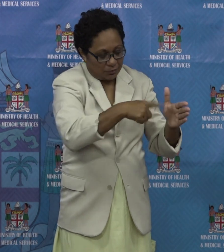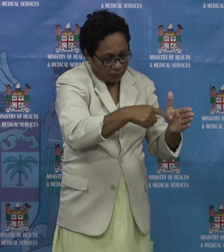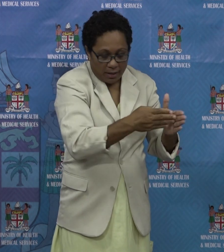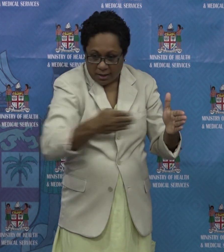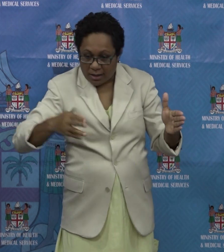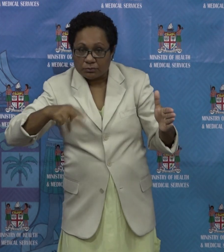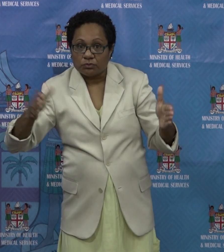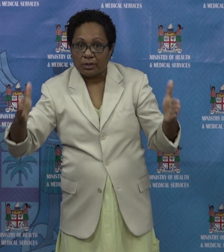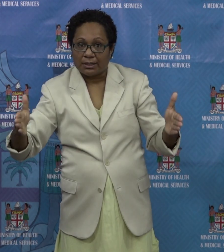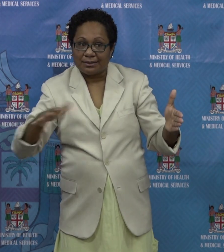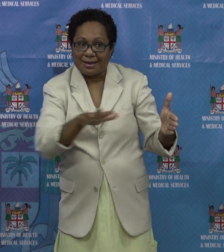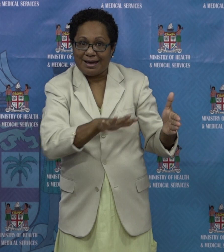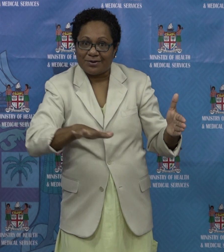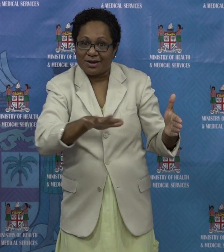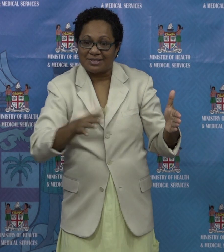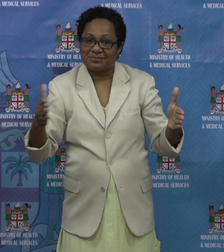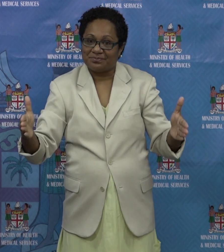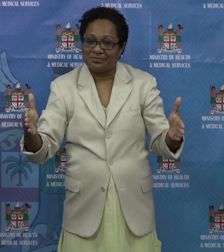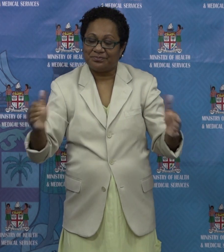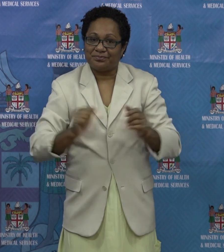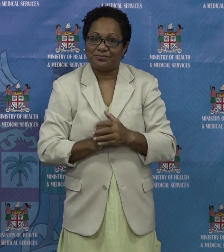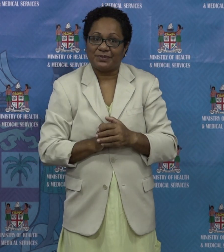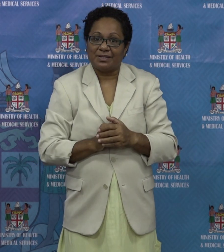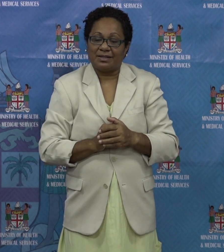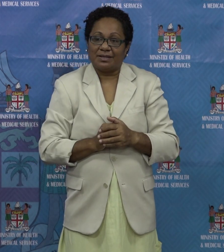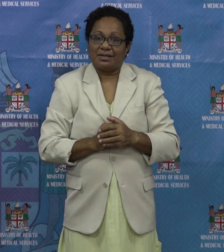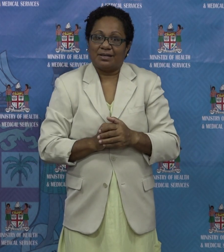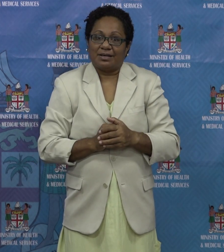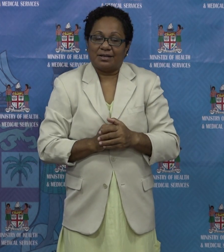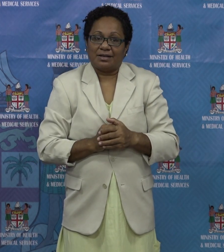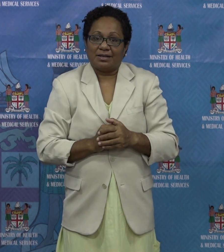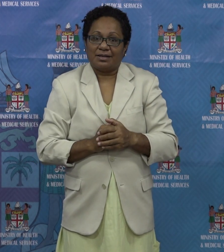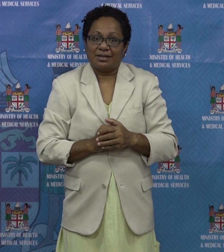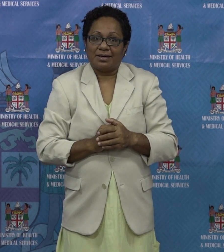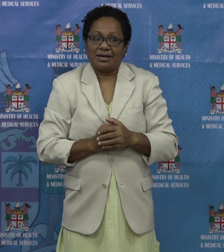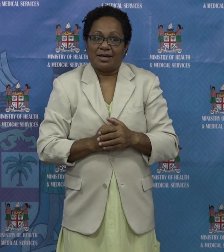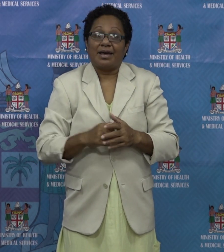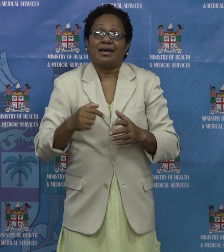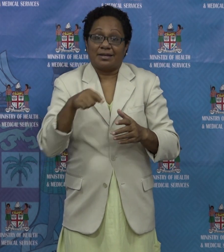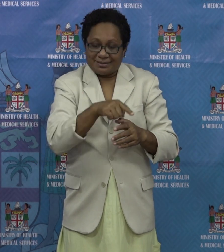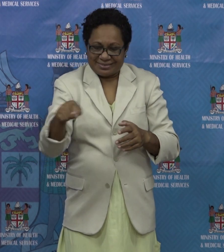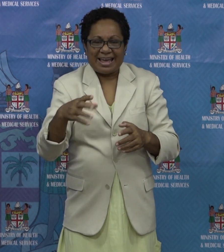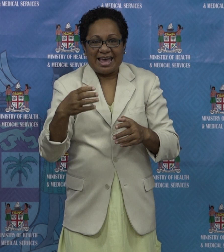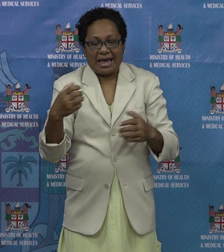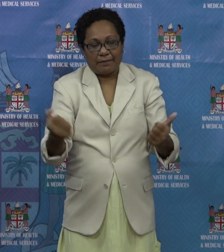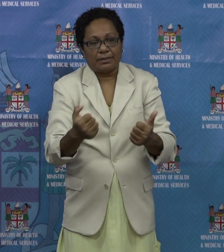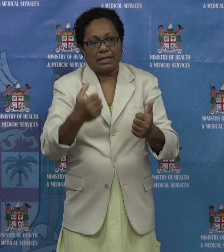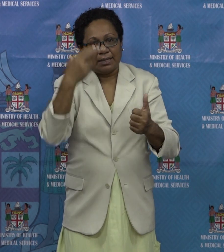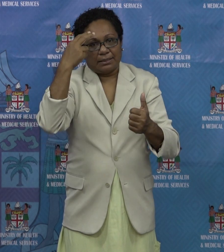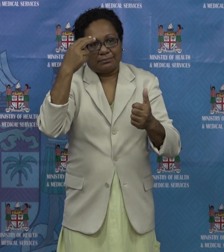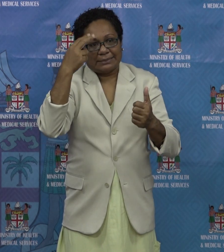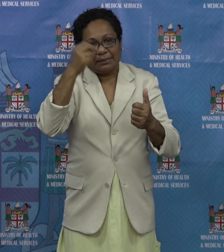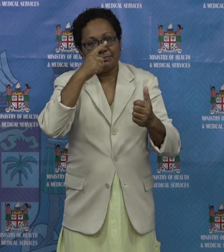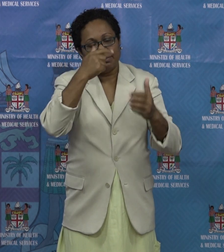areas, and we have generated a wide variety of contacts from them. You can note